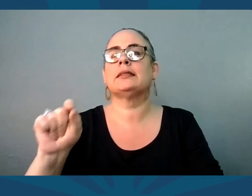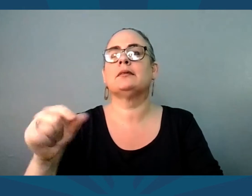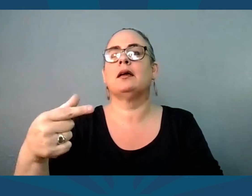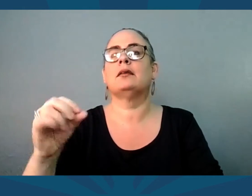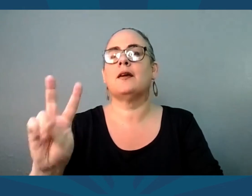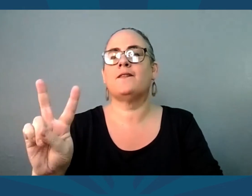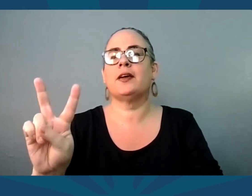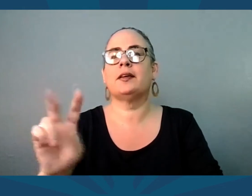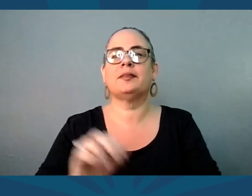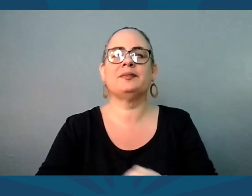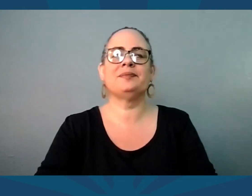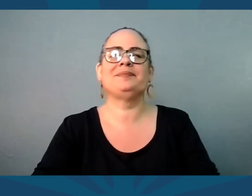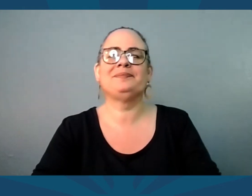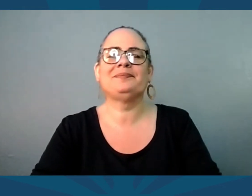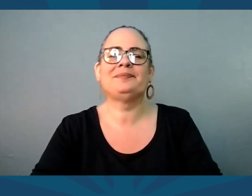gilacountyaz.gov.